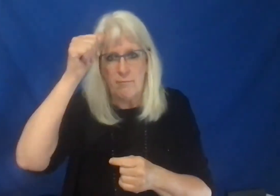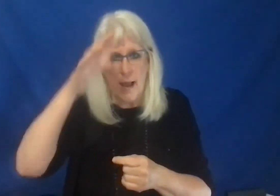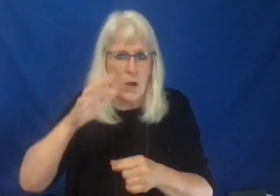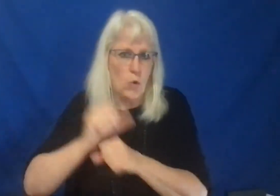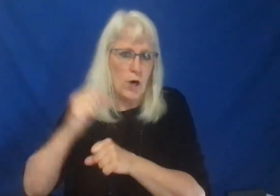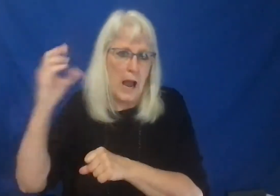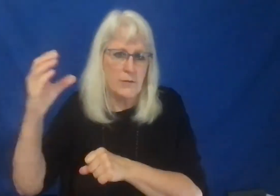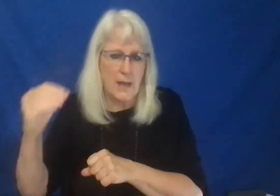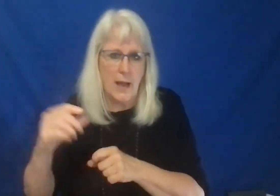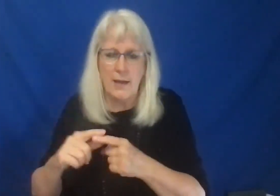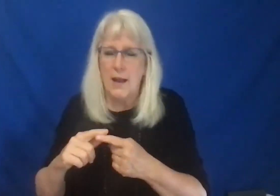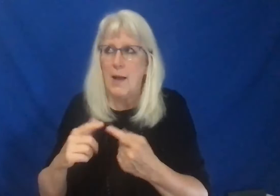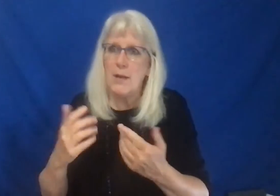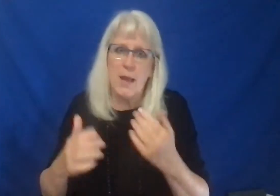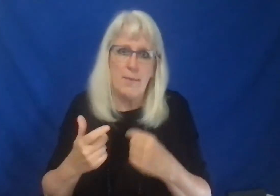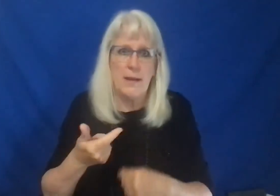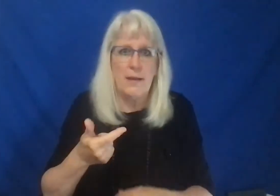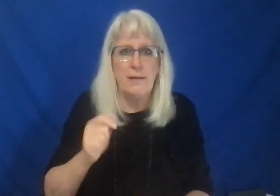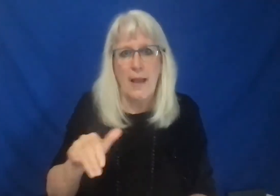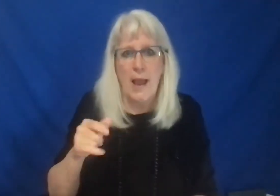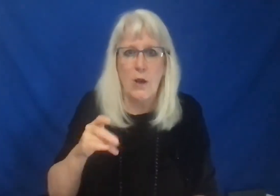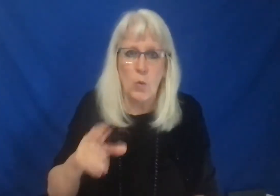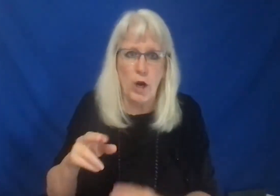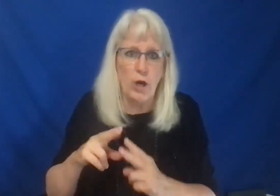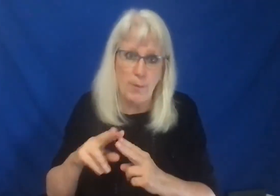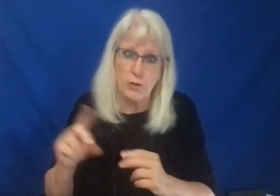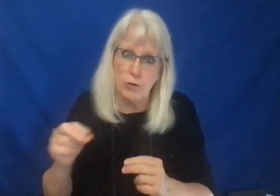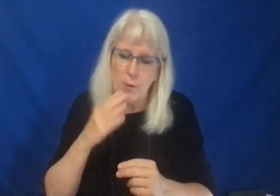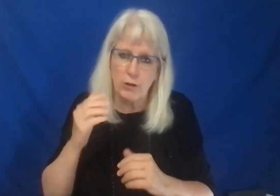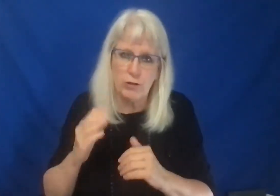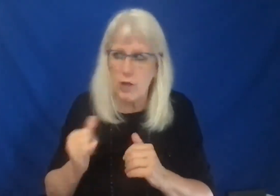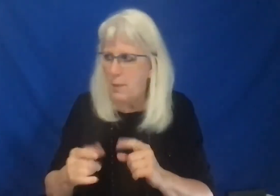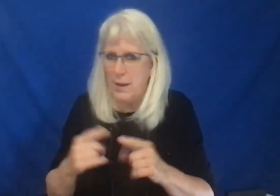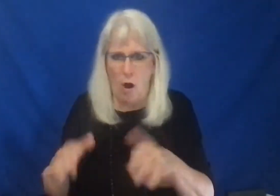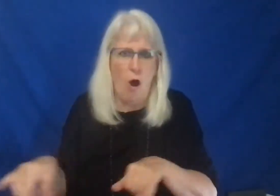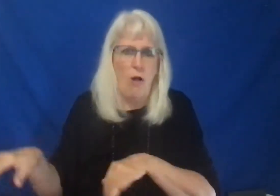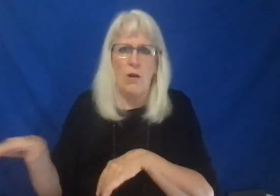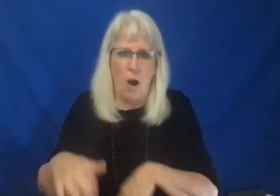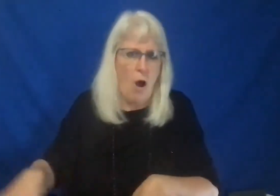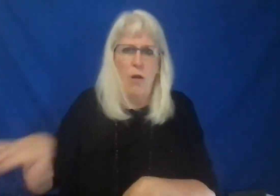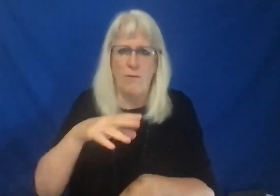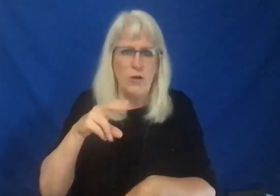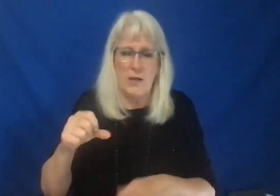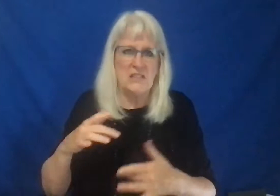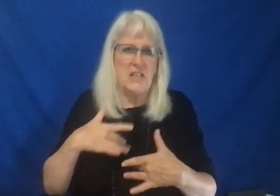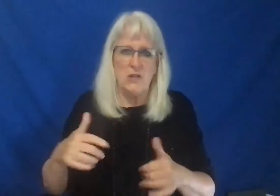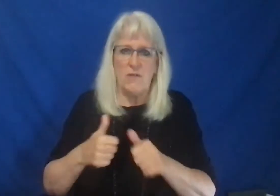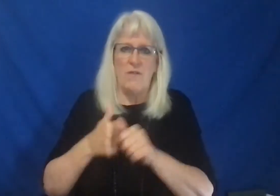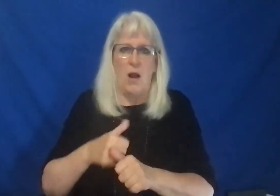gay and queer couples. They seem to for some reason do a better job with that. And so, you know, my partner and I, we have a lot of committees, and our